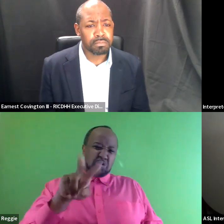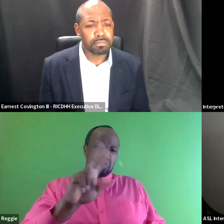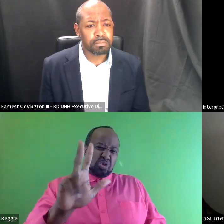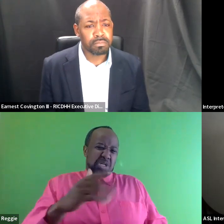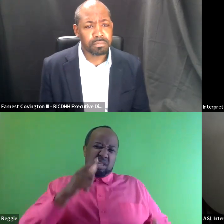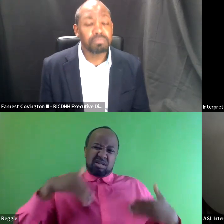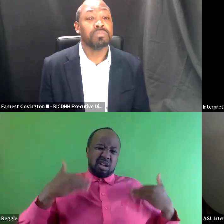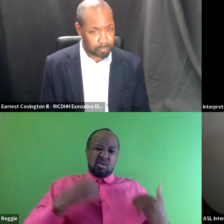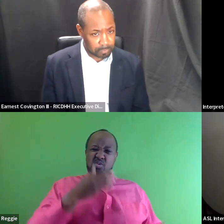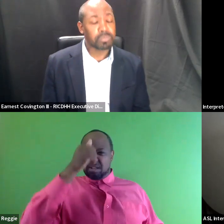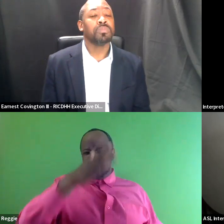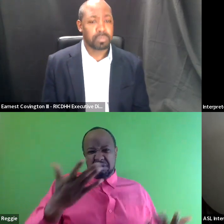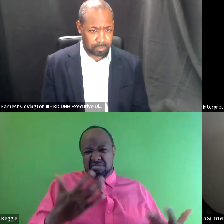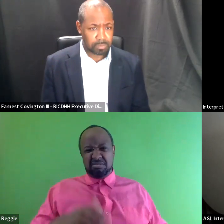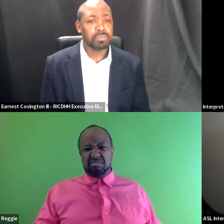someone, you know, that house,